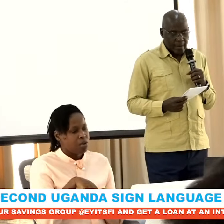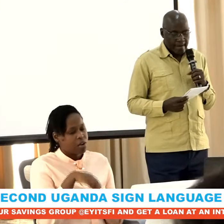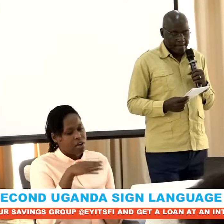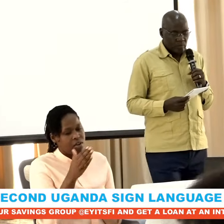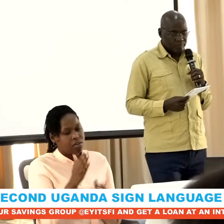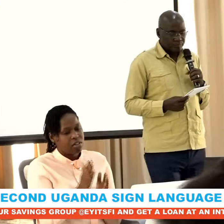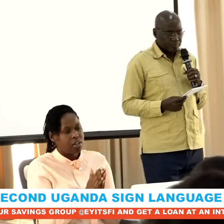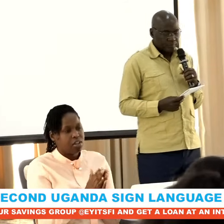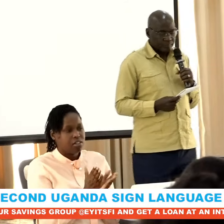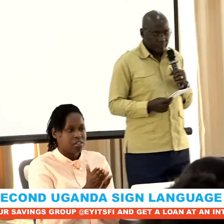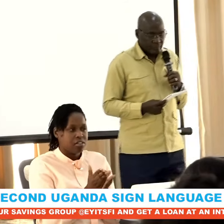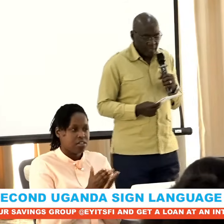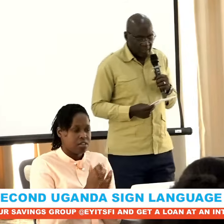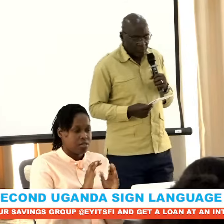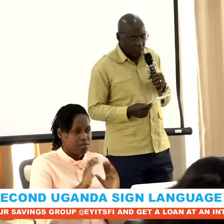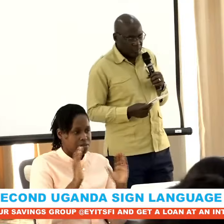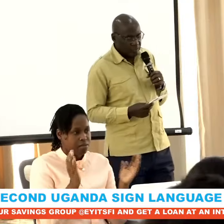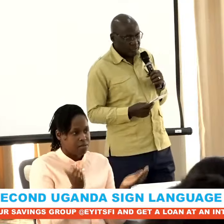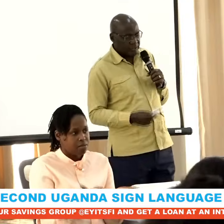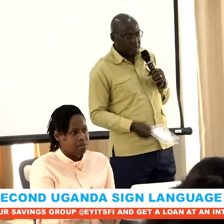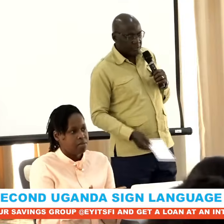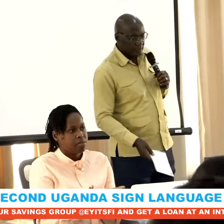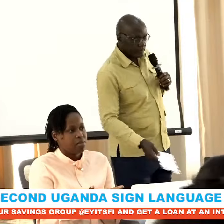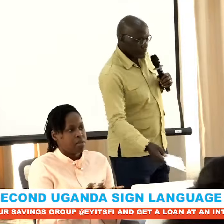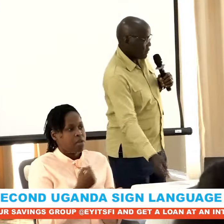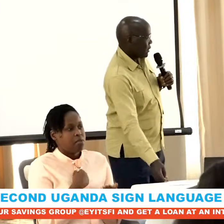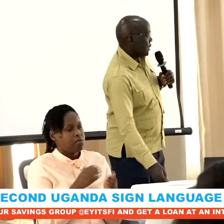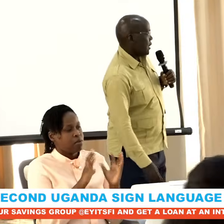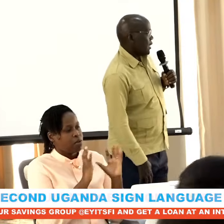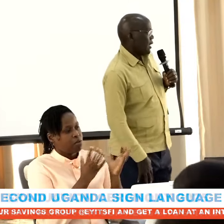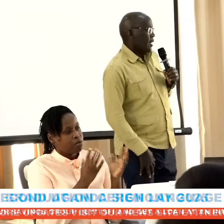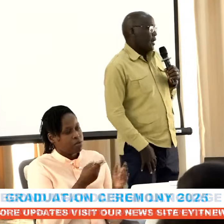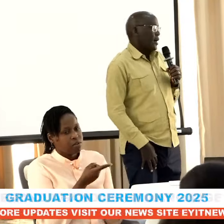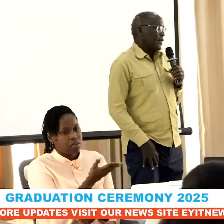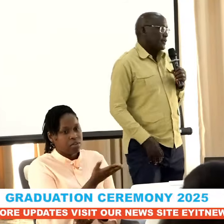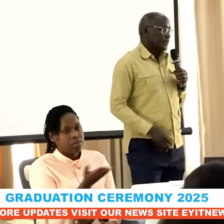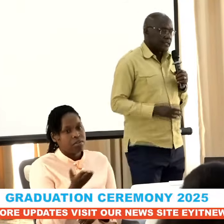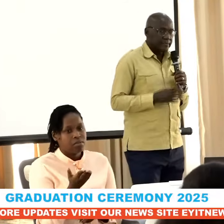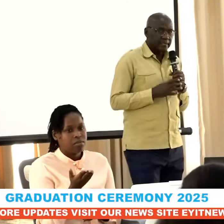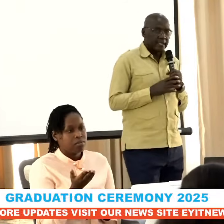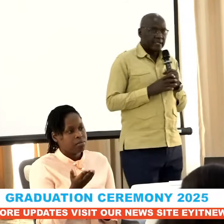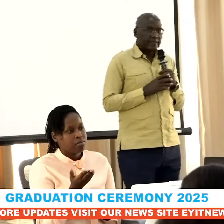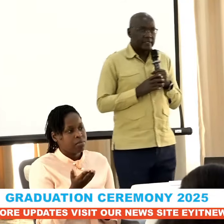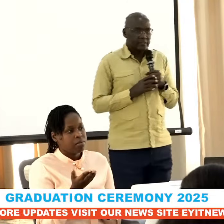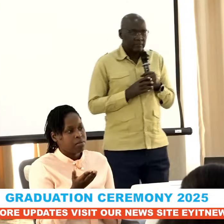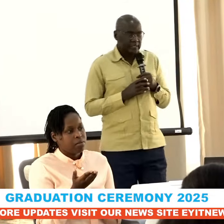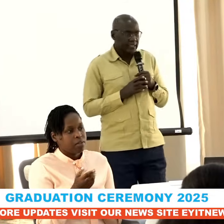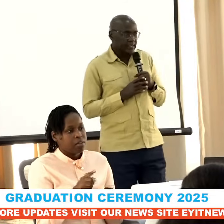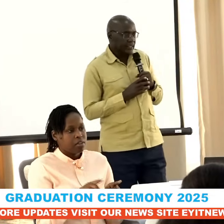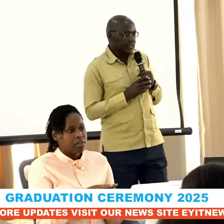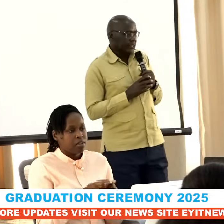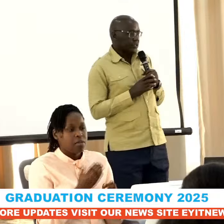So I congratulate you. And as Mbarara University of Science and